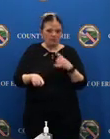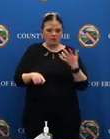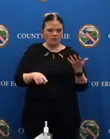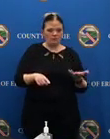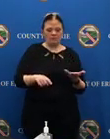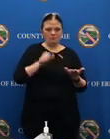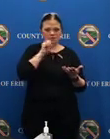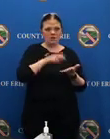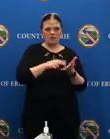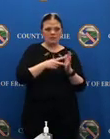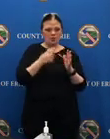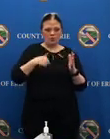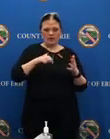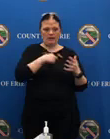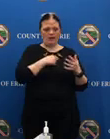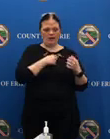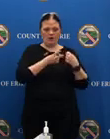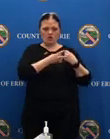like there's a